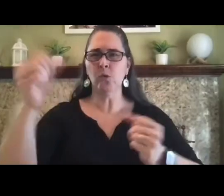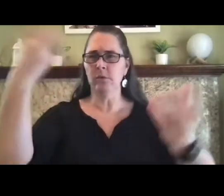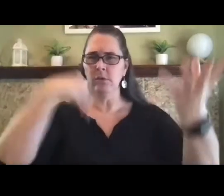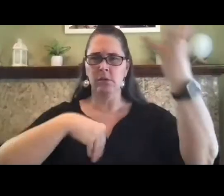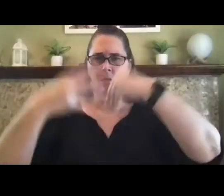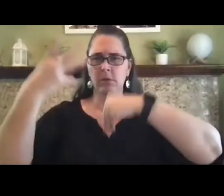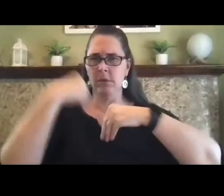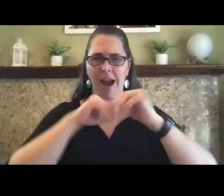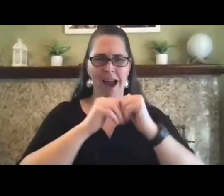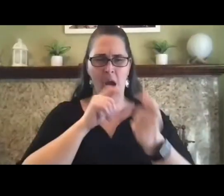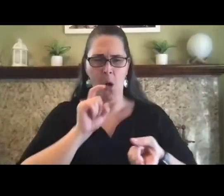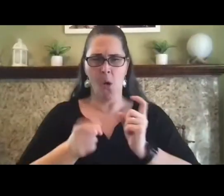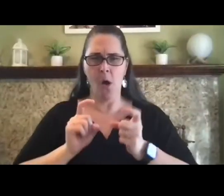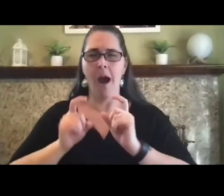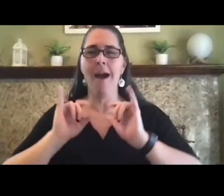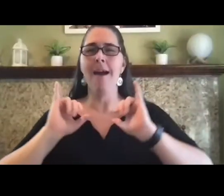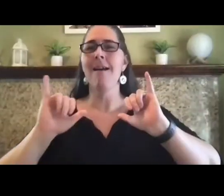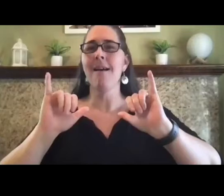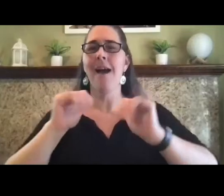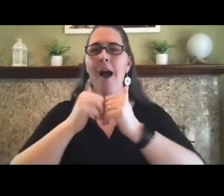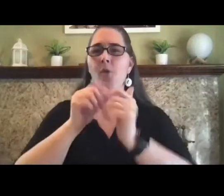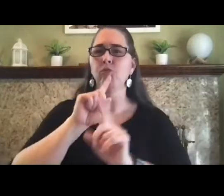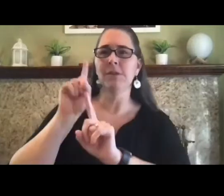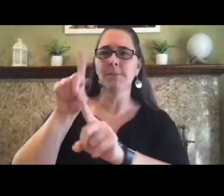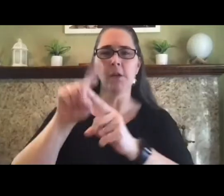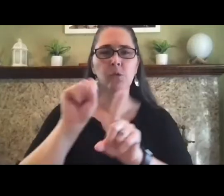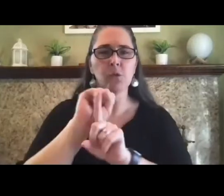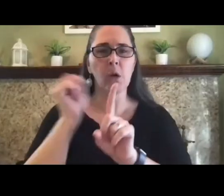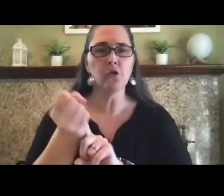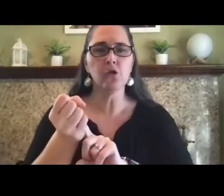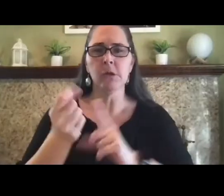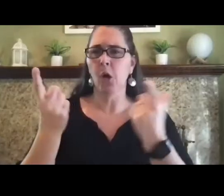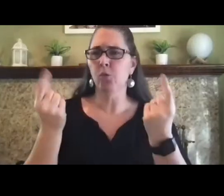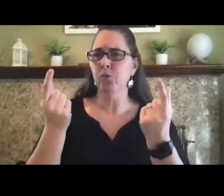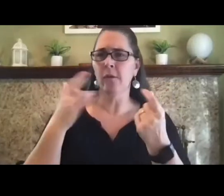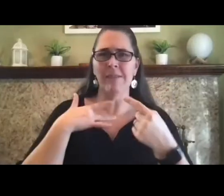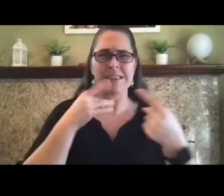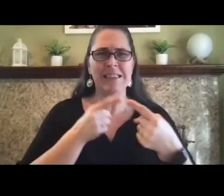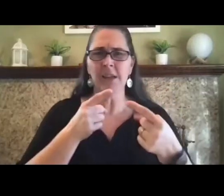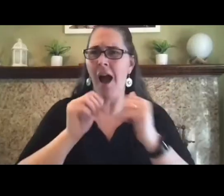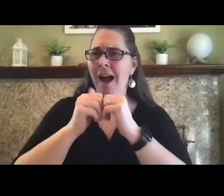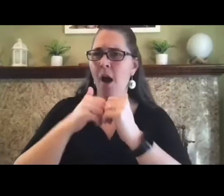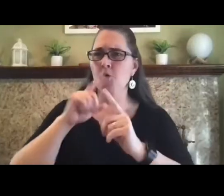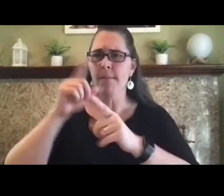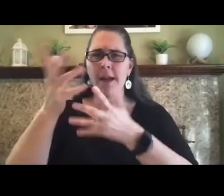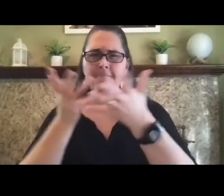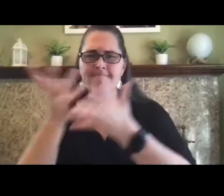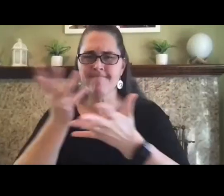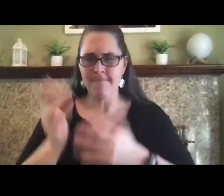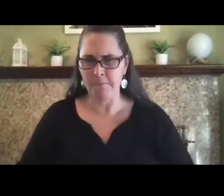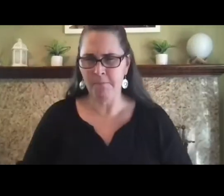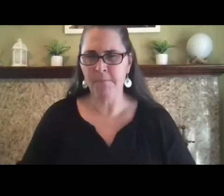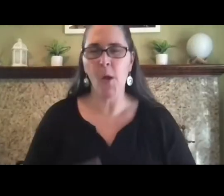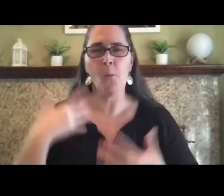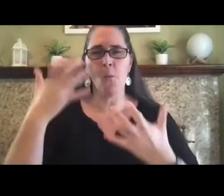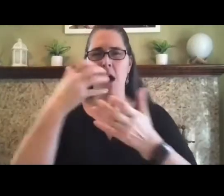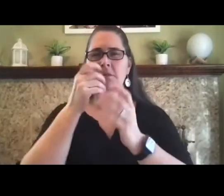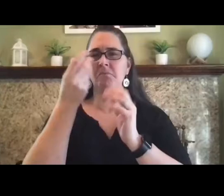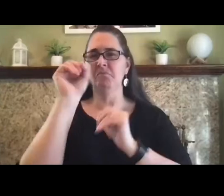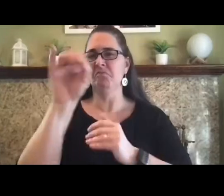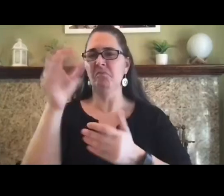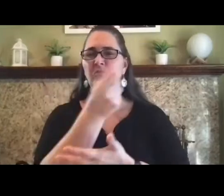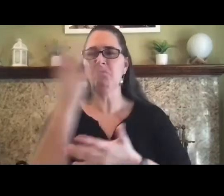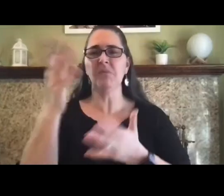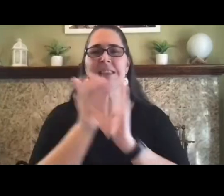they're still building their skills and learning about a variety of tools in which they need in order to respond to situations. This may